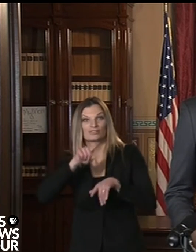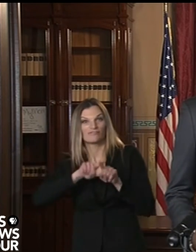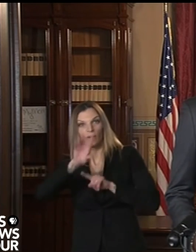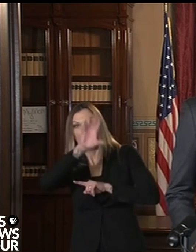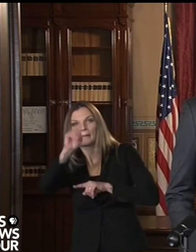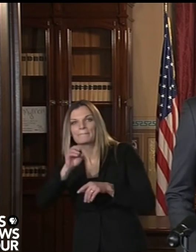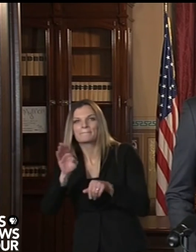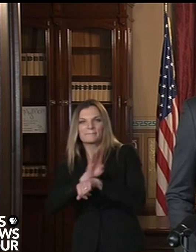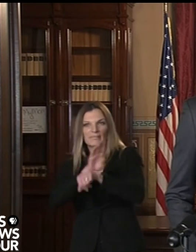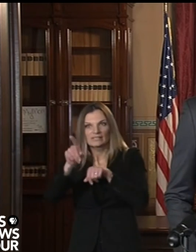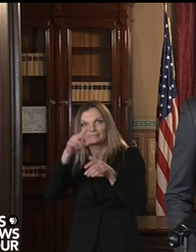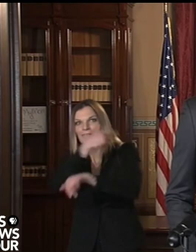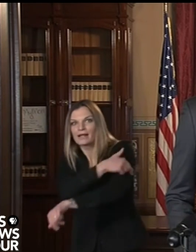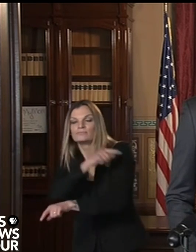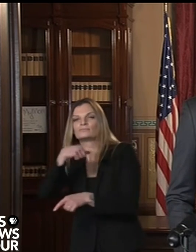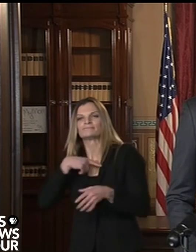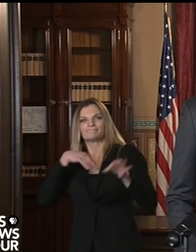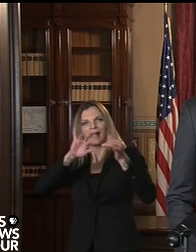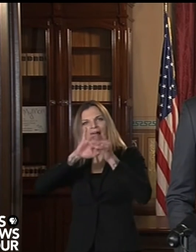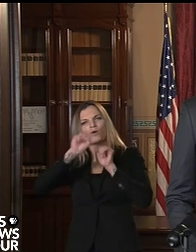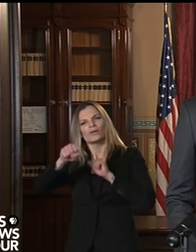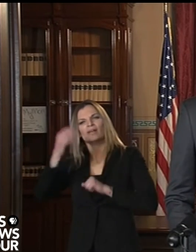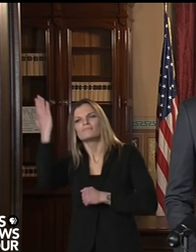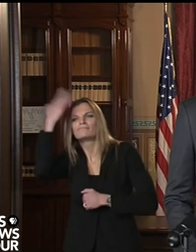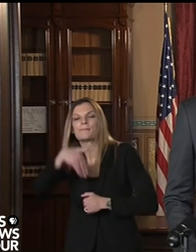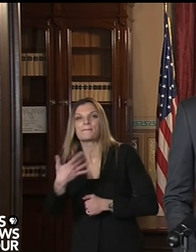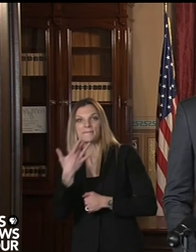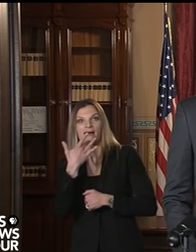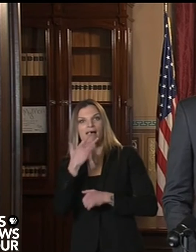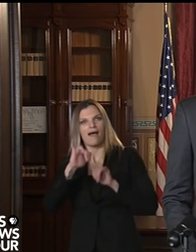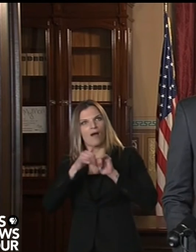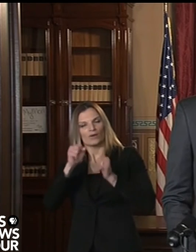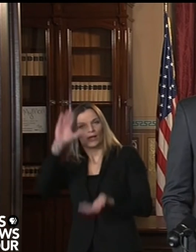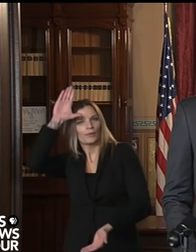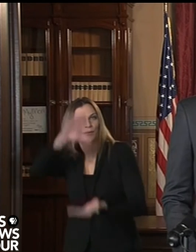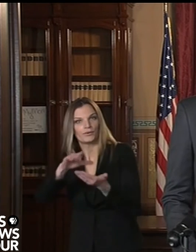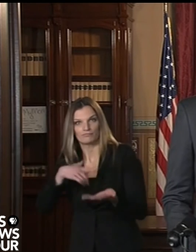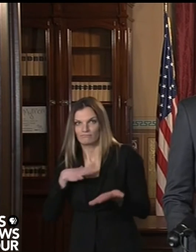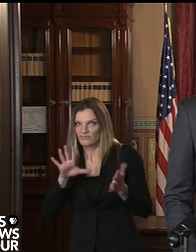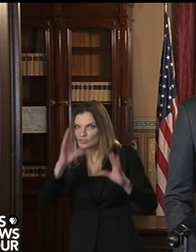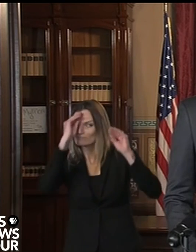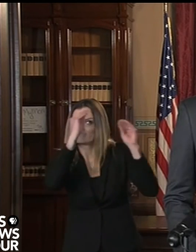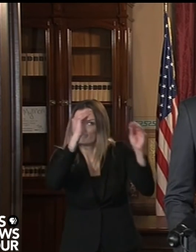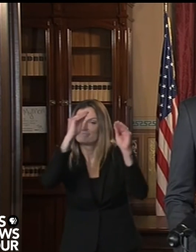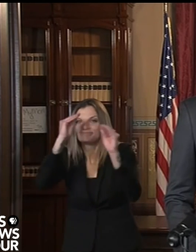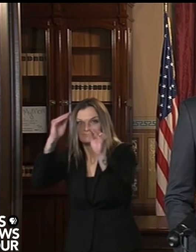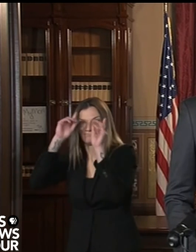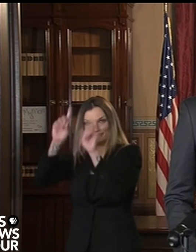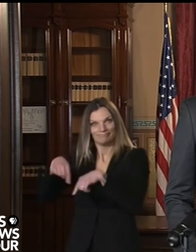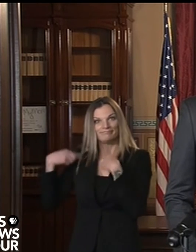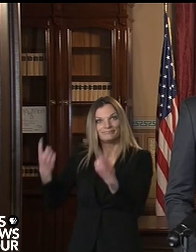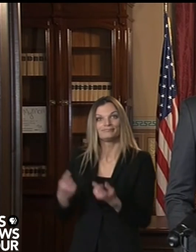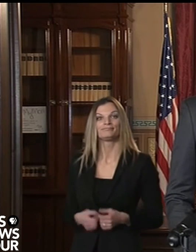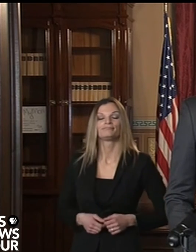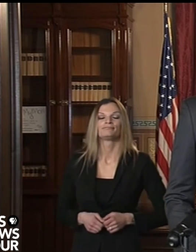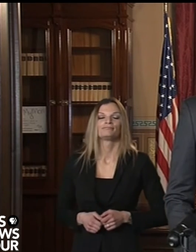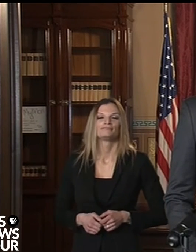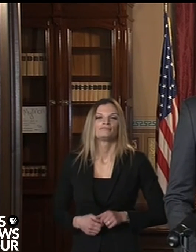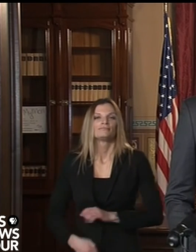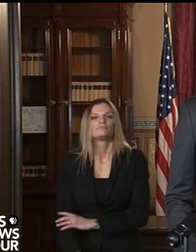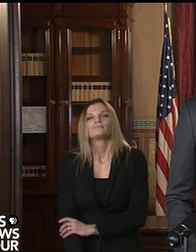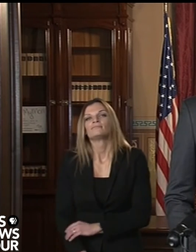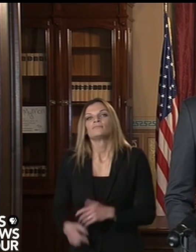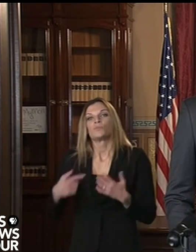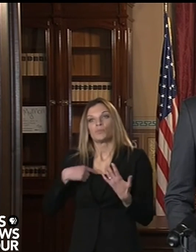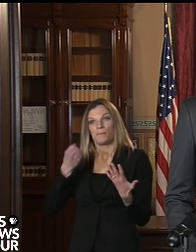we have taken these and a number of other specific actions that are listed in the report, the big takeaway is that